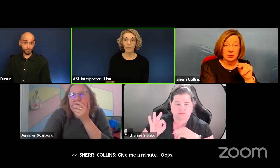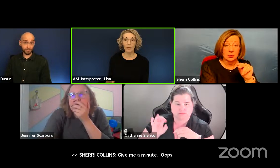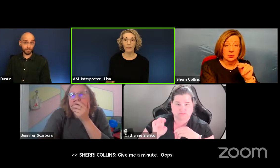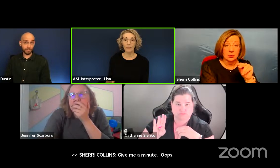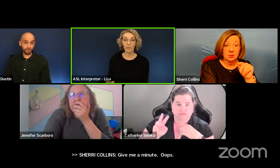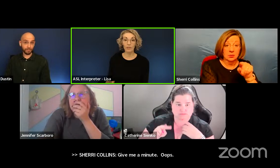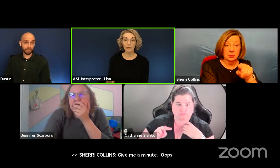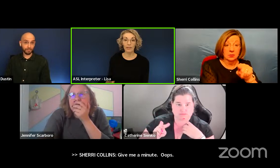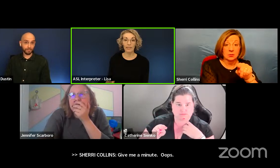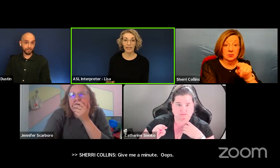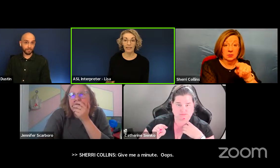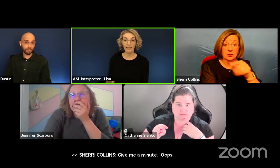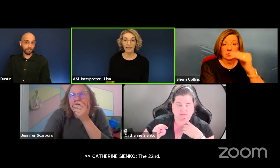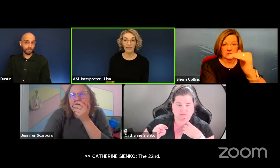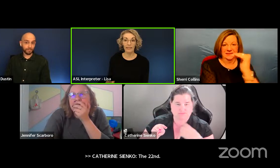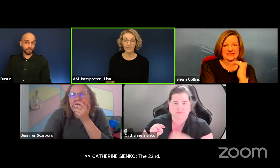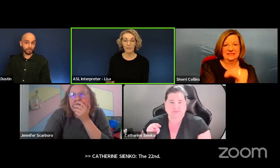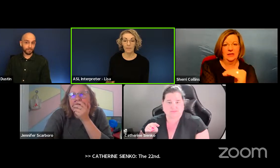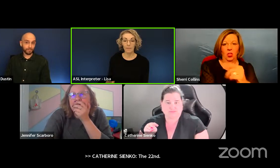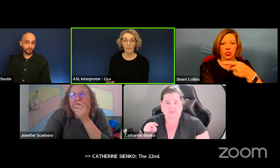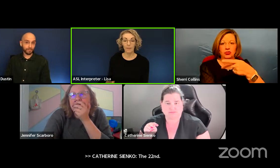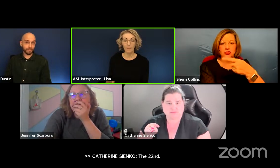Are you available on February 22nd?